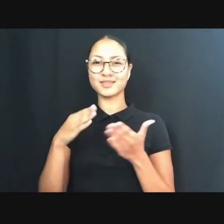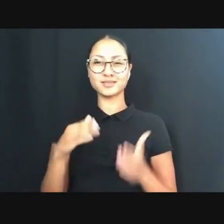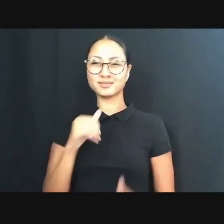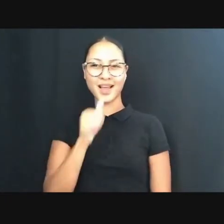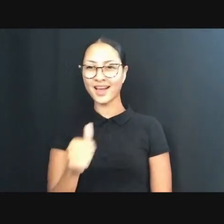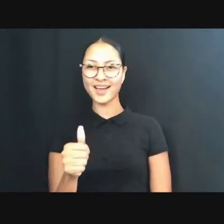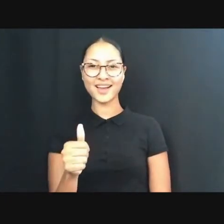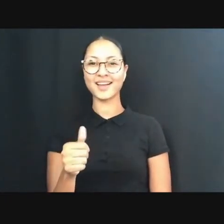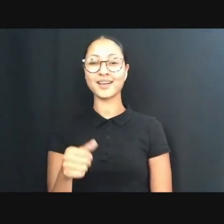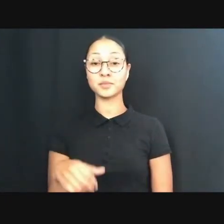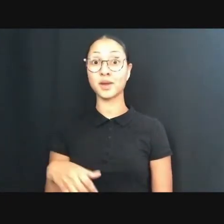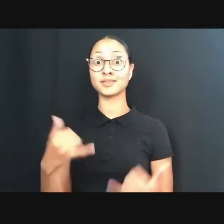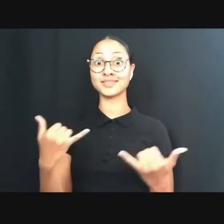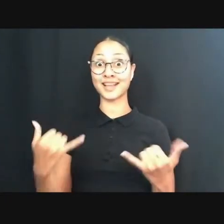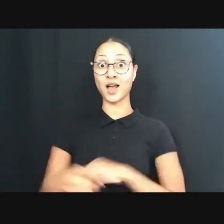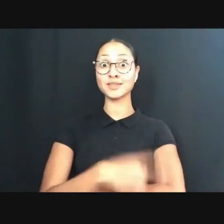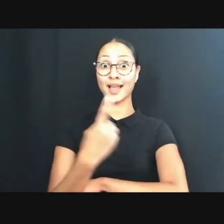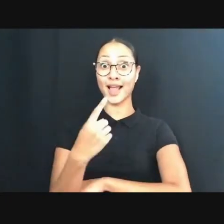like,